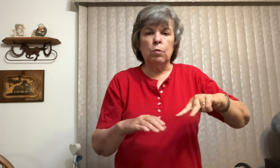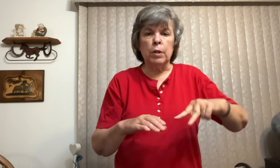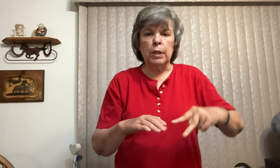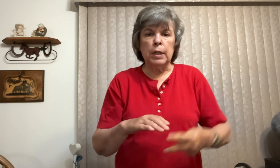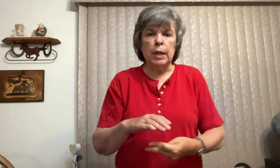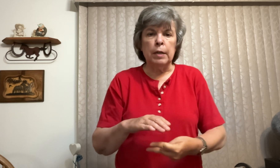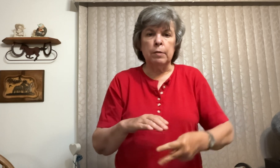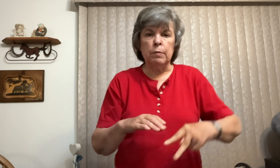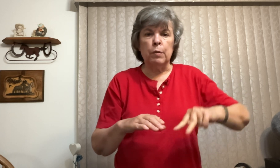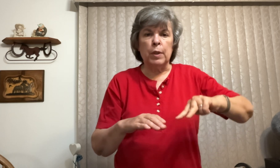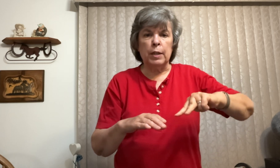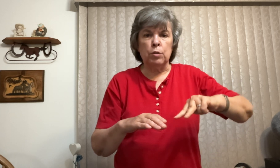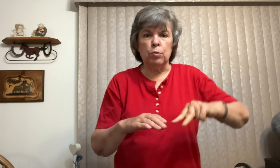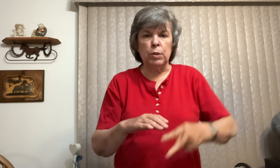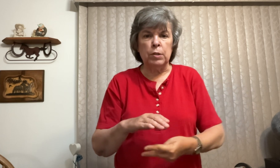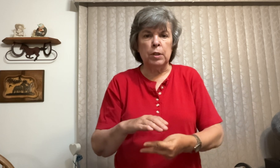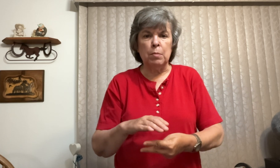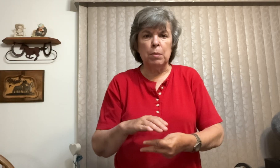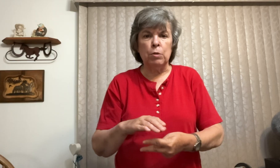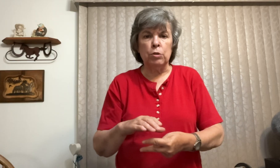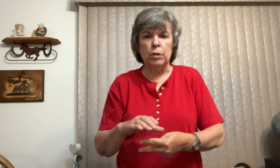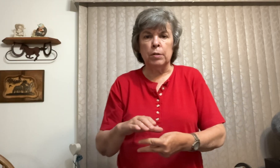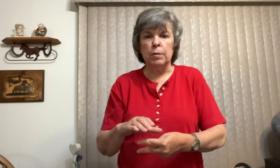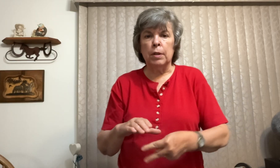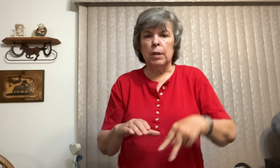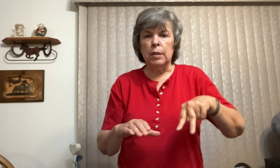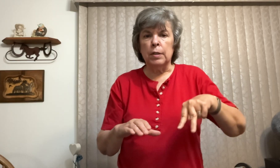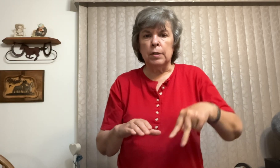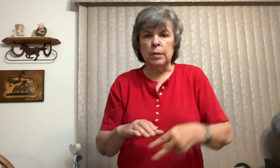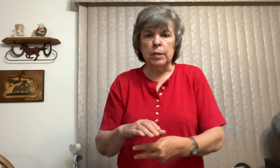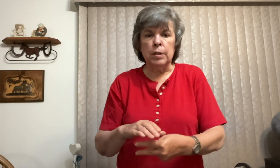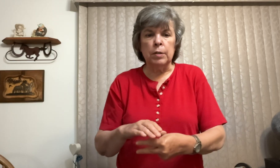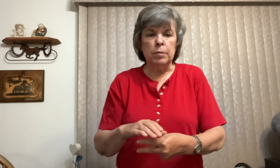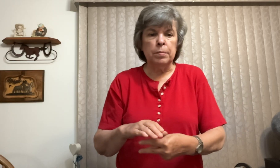a K with like a twisting motion in there.